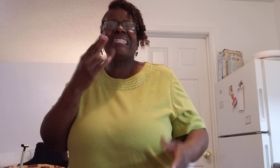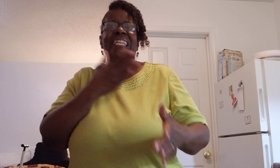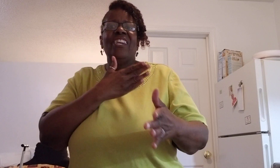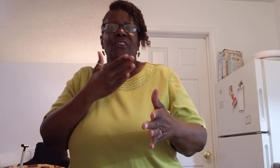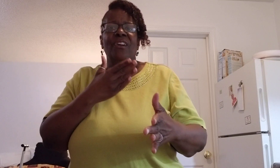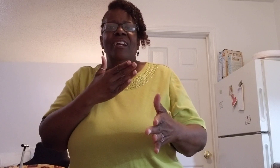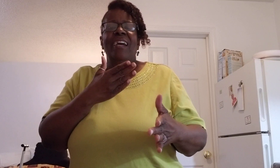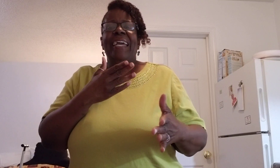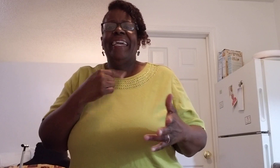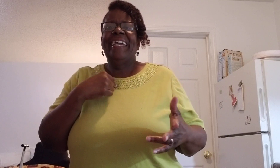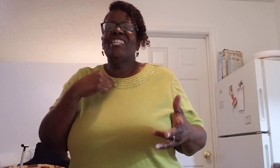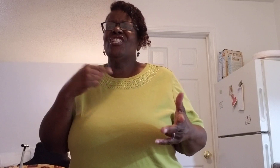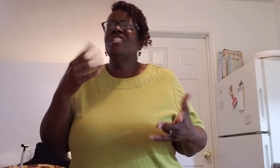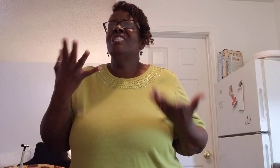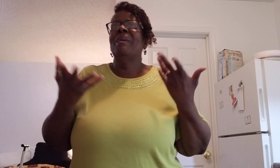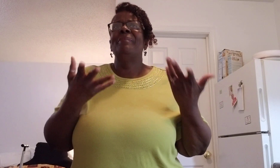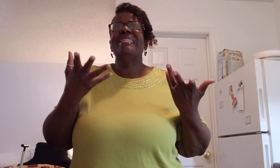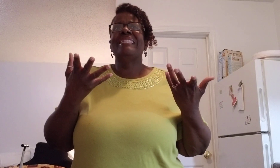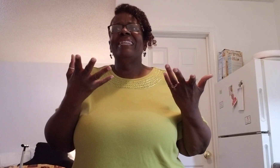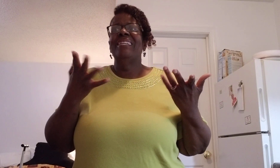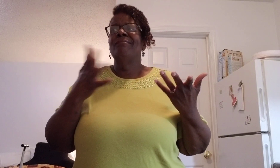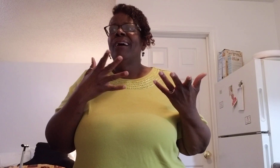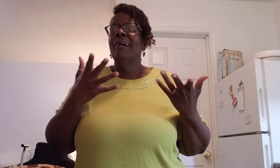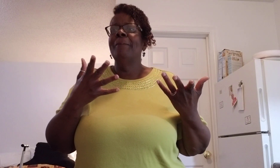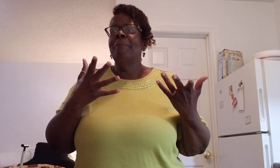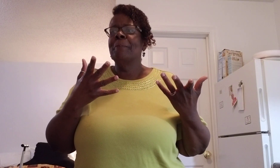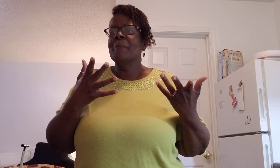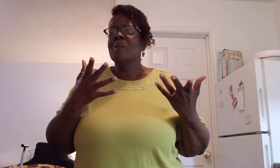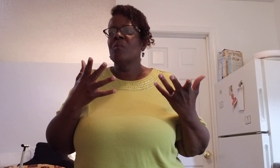singer, and she's maybe singing,